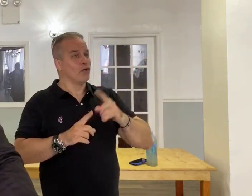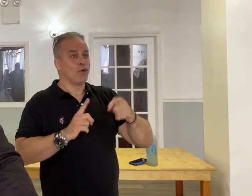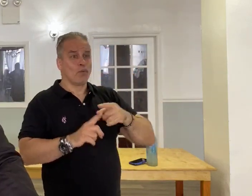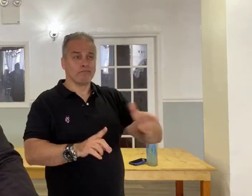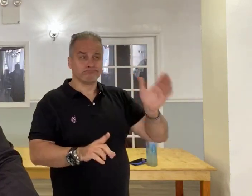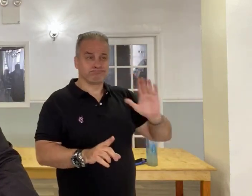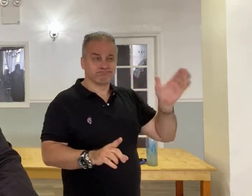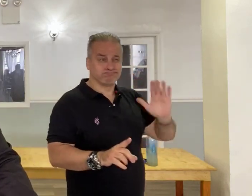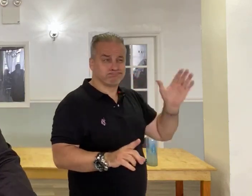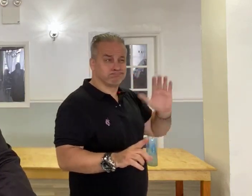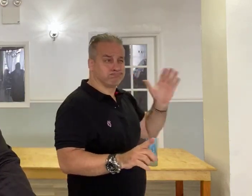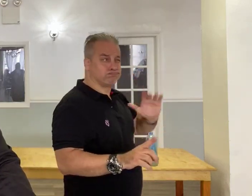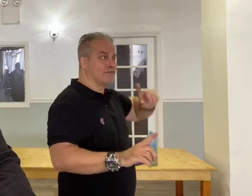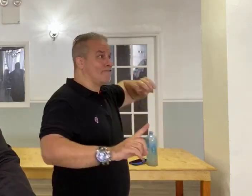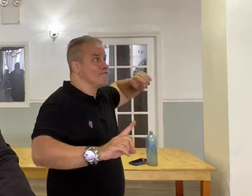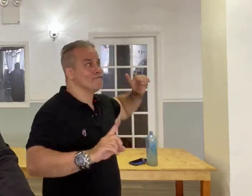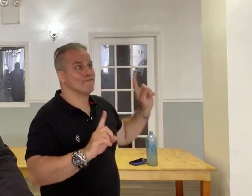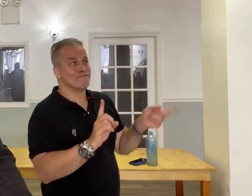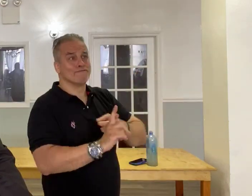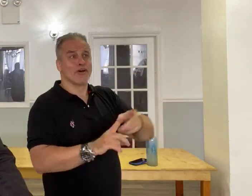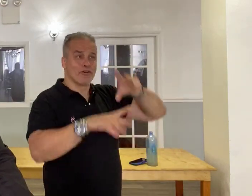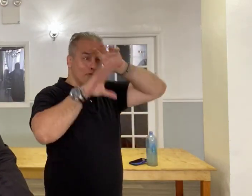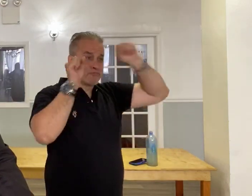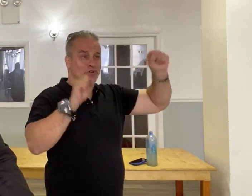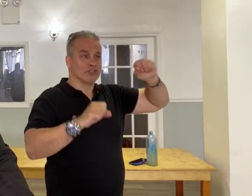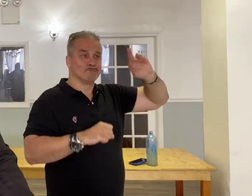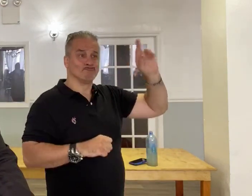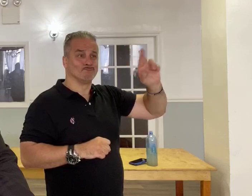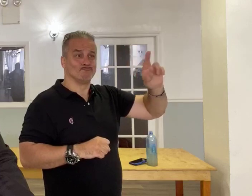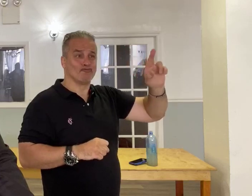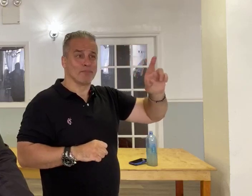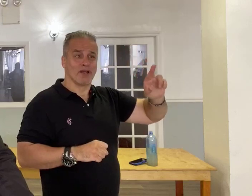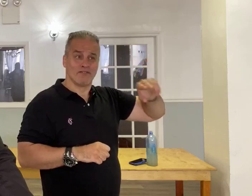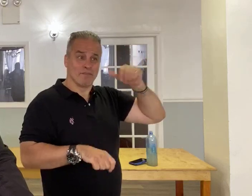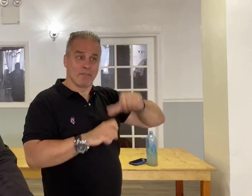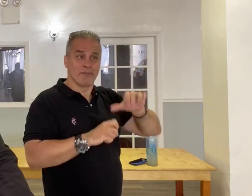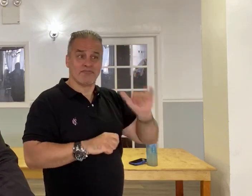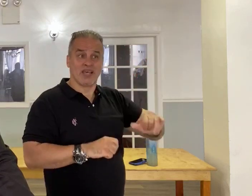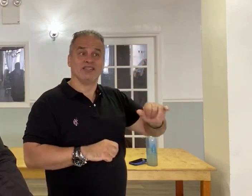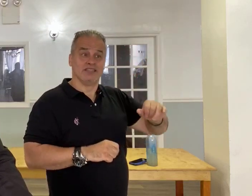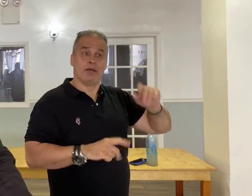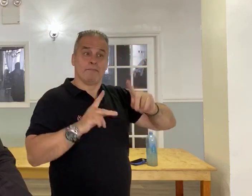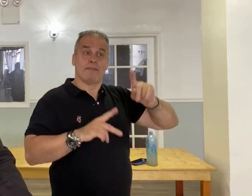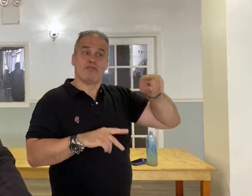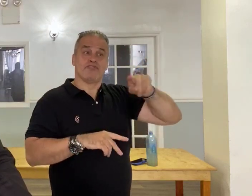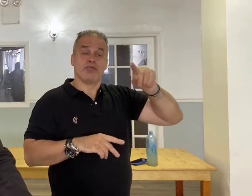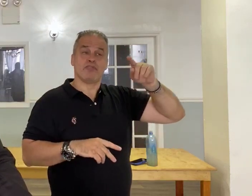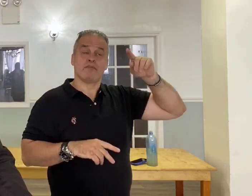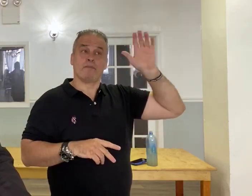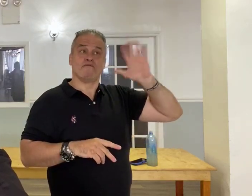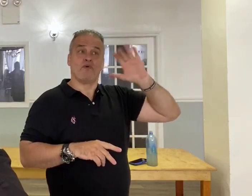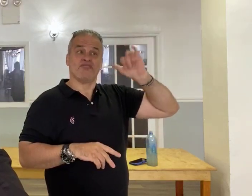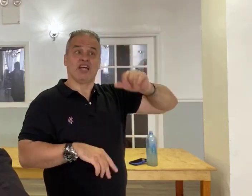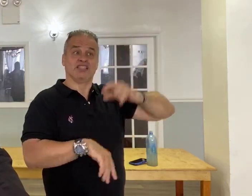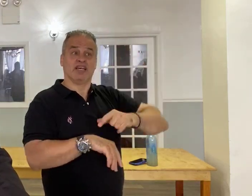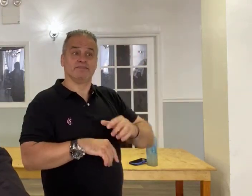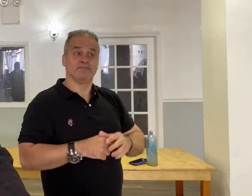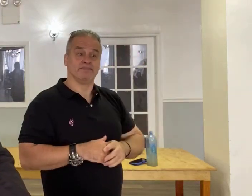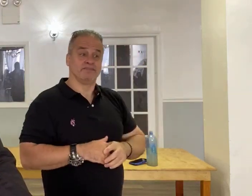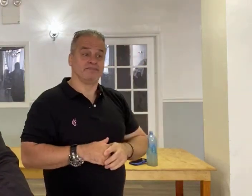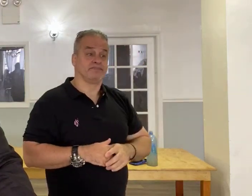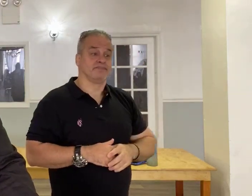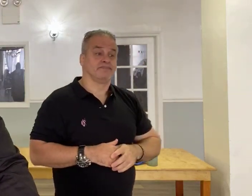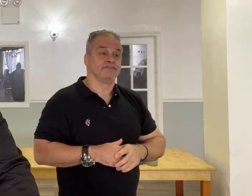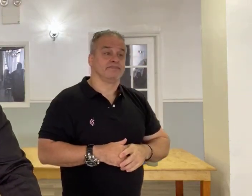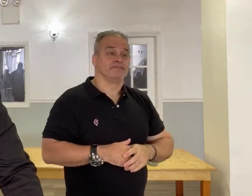oh, so many years ago, it was well known about him that he stood against